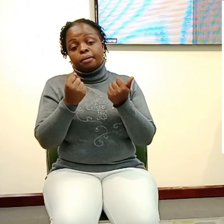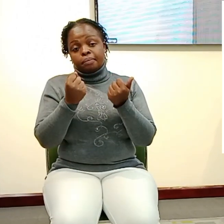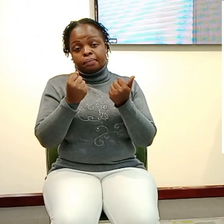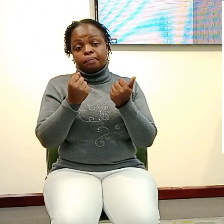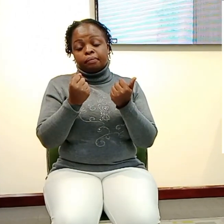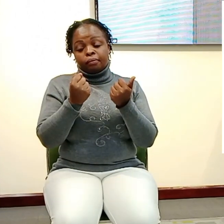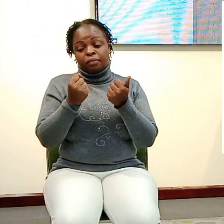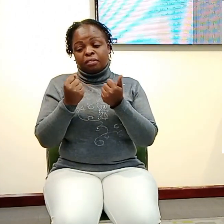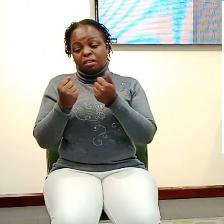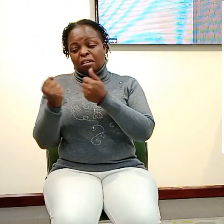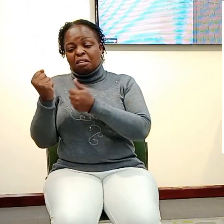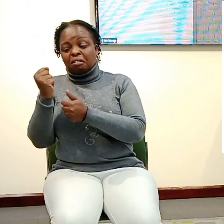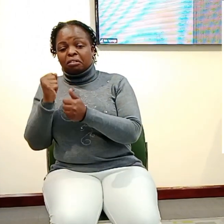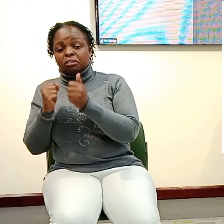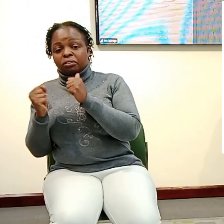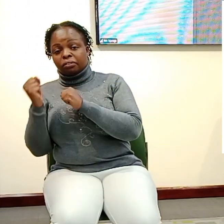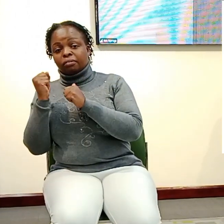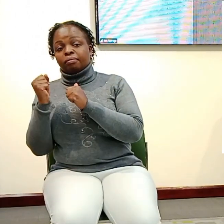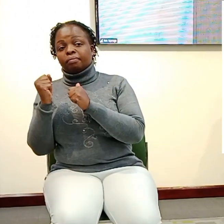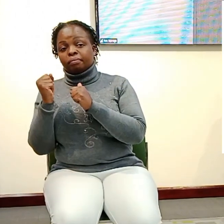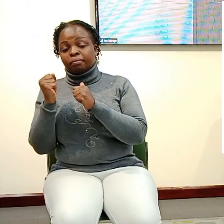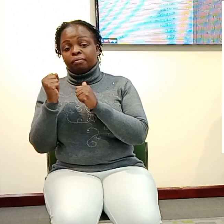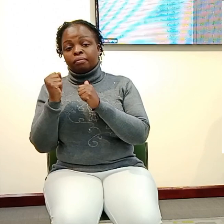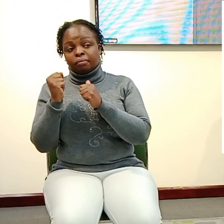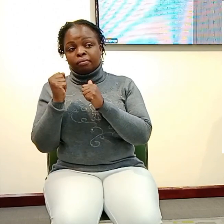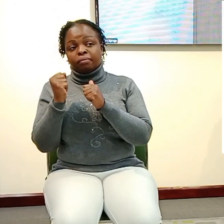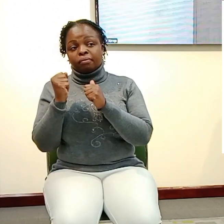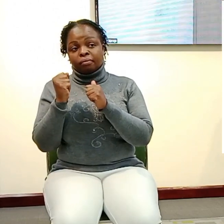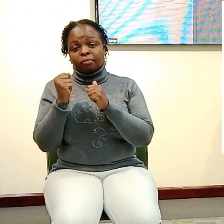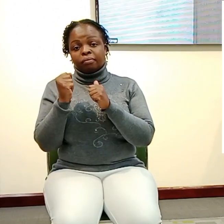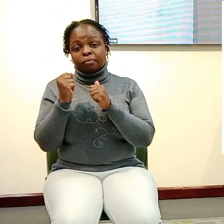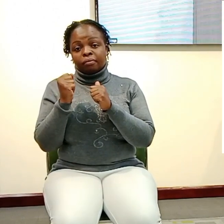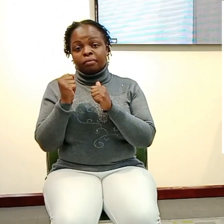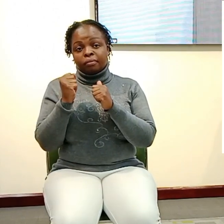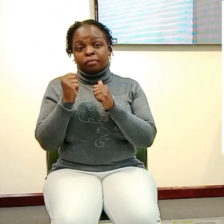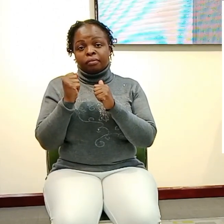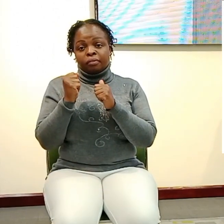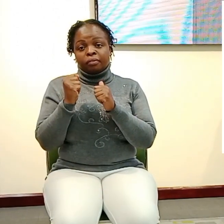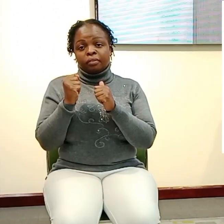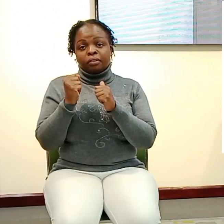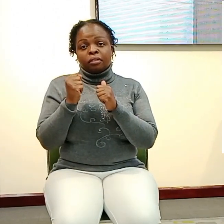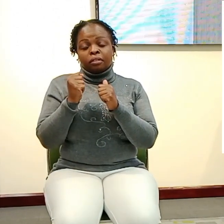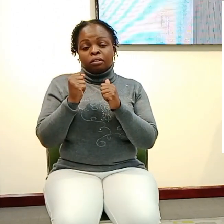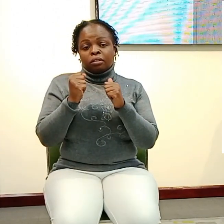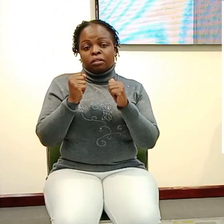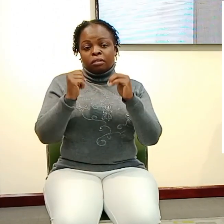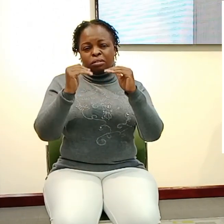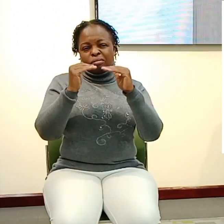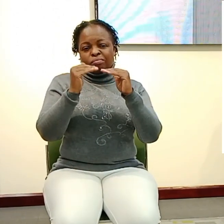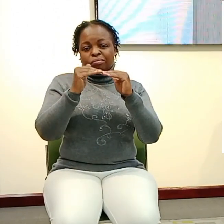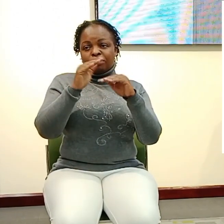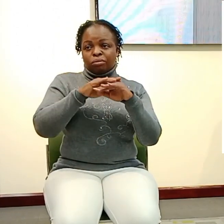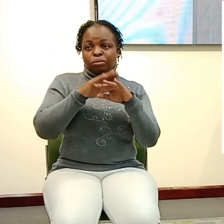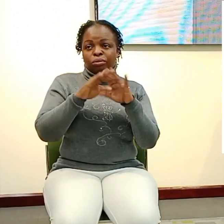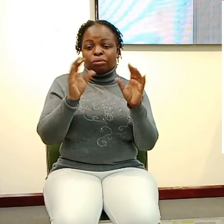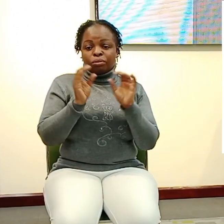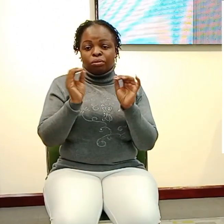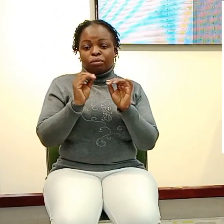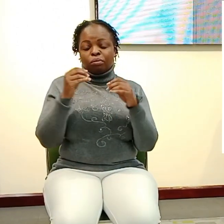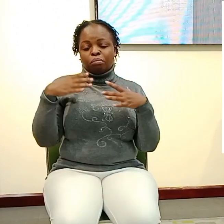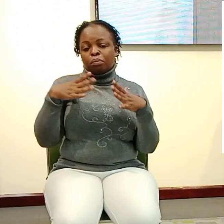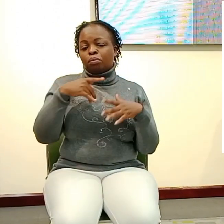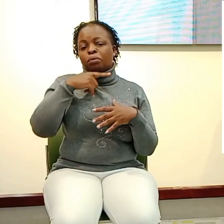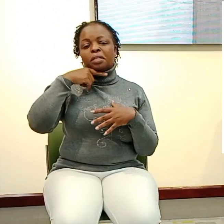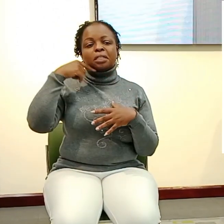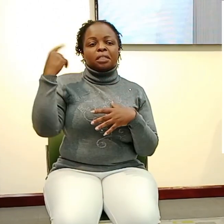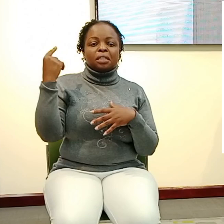a reaction that is very disproportionate from the government. People have been